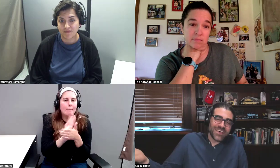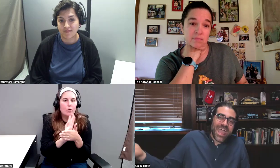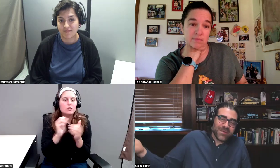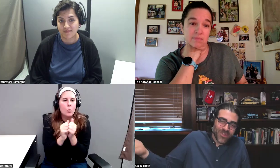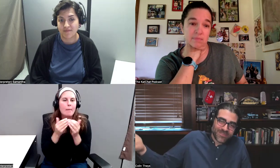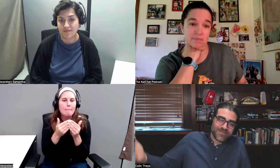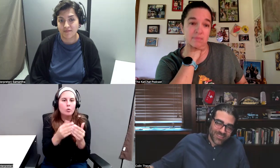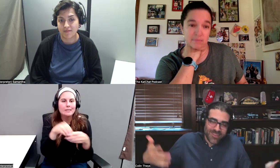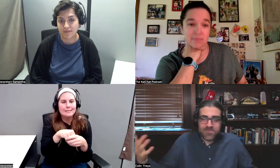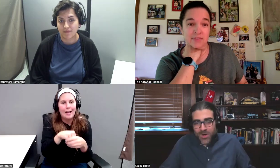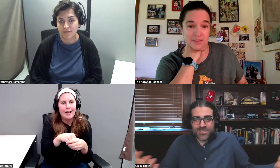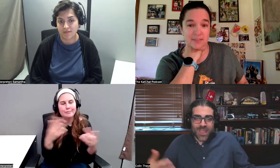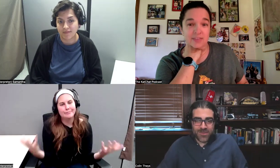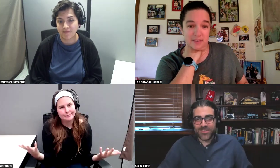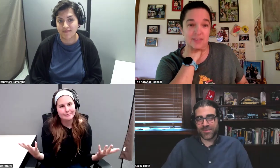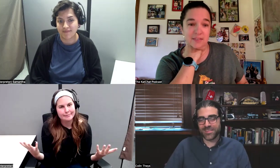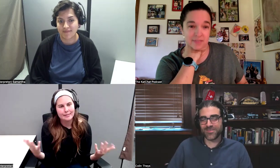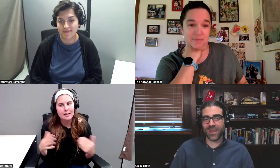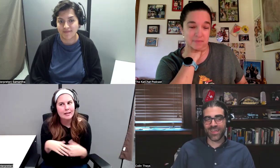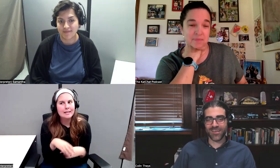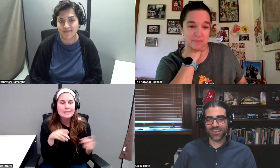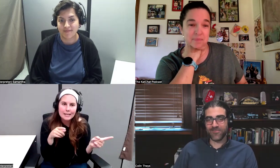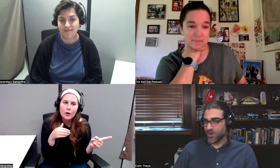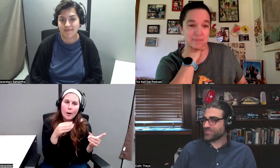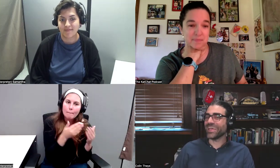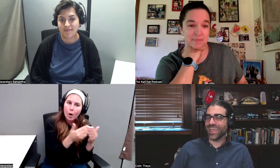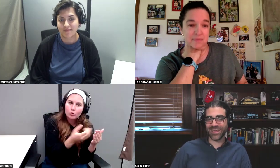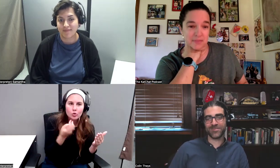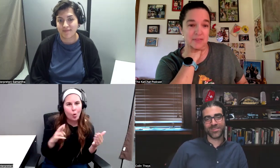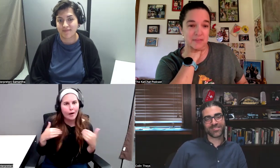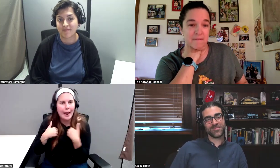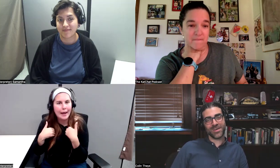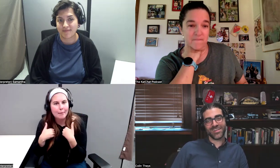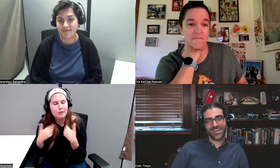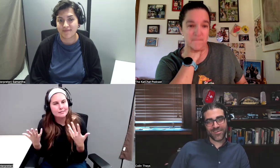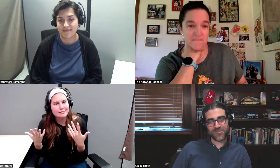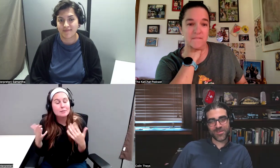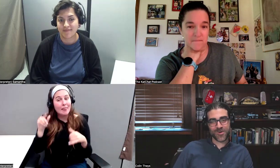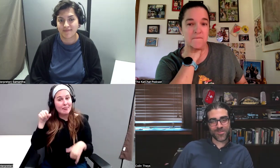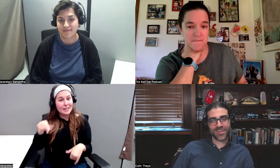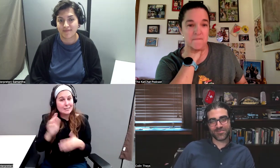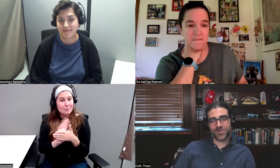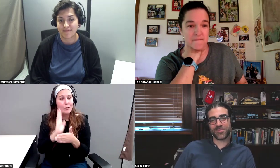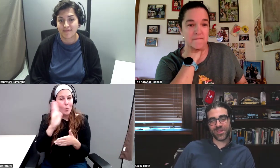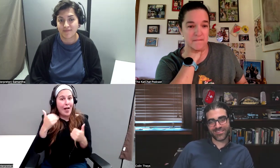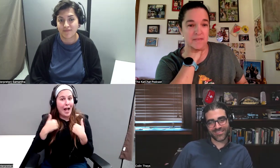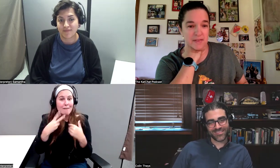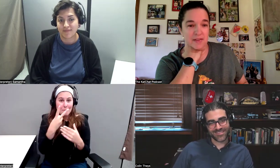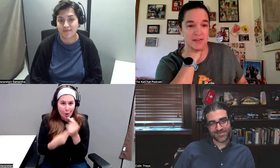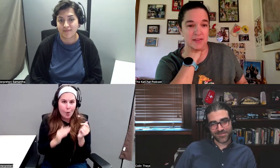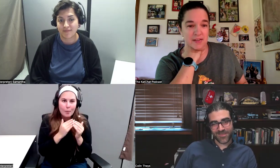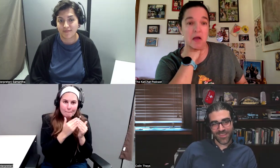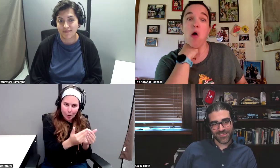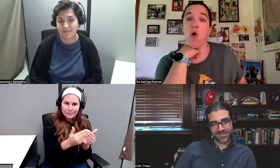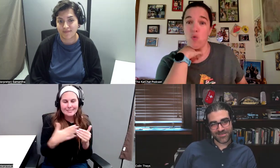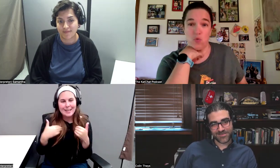But it does have animals. So like boats are animals, and like this one I got gonna have boats and animals. but hopefully worth it because beautiful place.